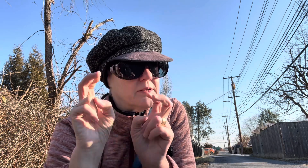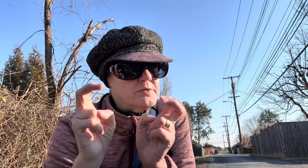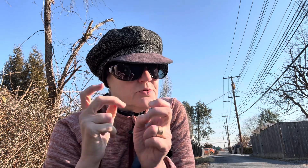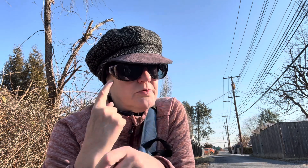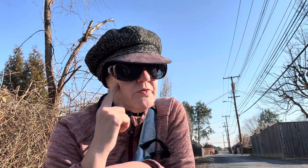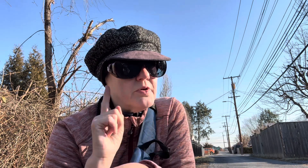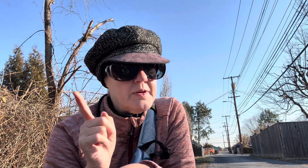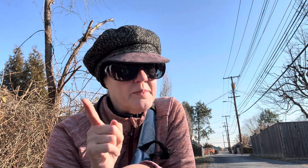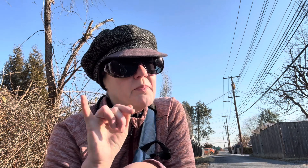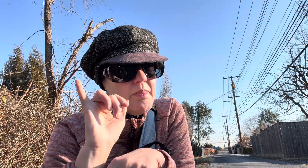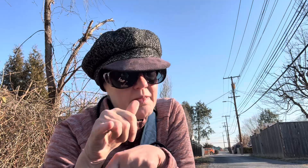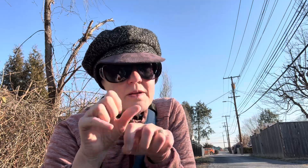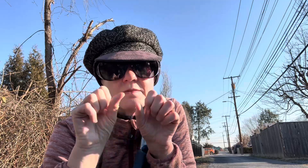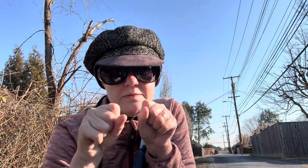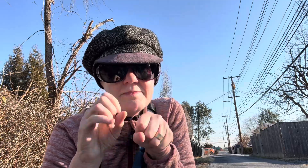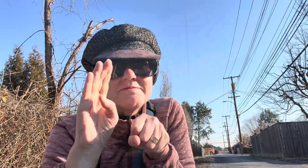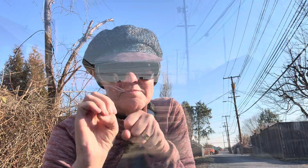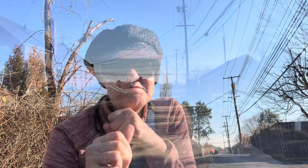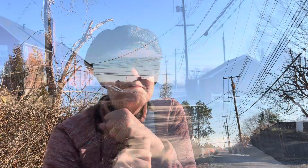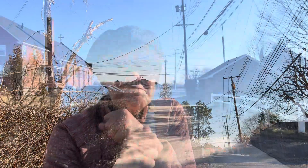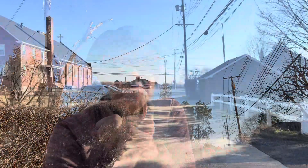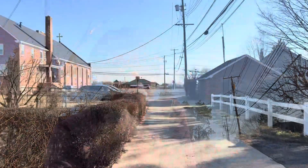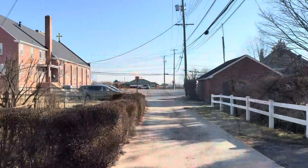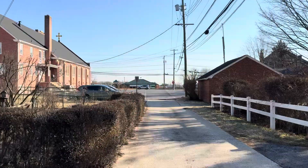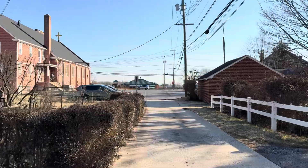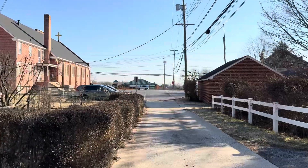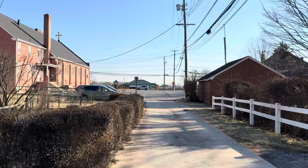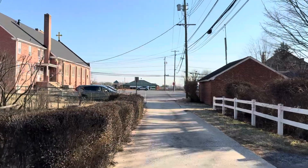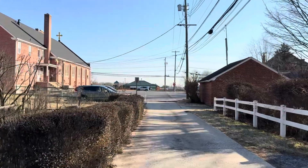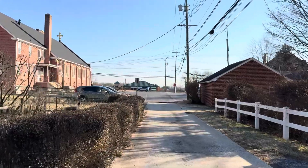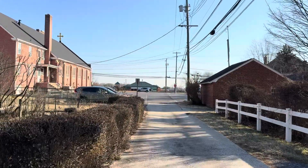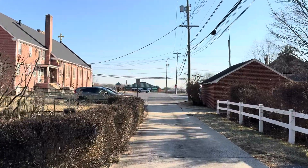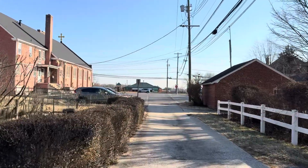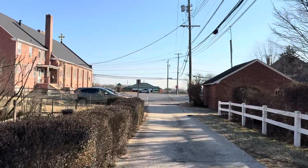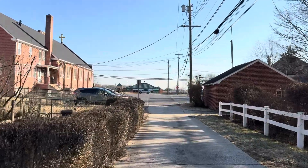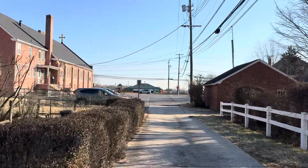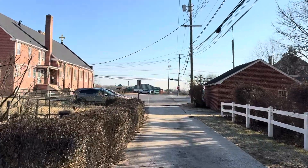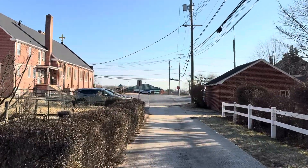with him. If you're on insulin, low blood sugar can be dangerous.